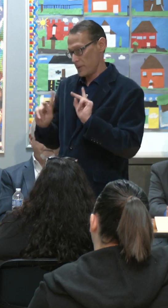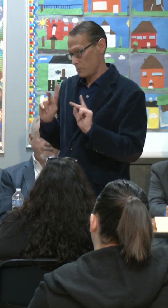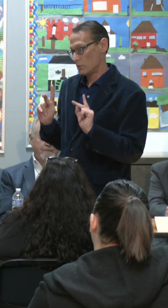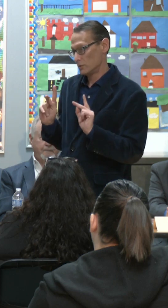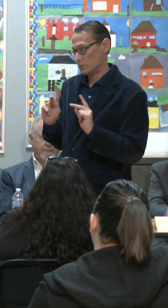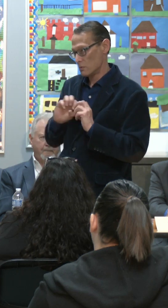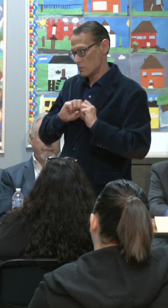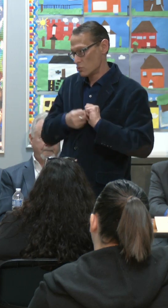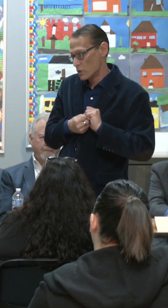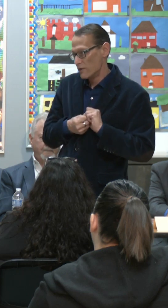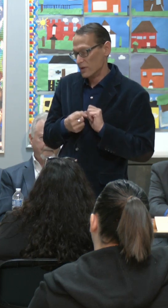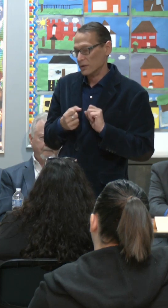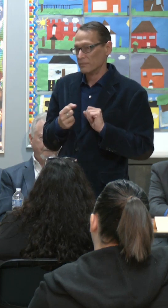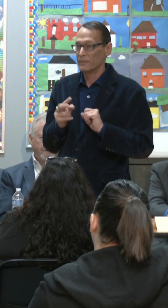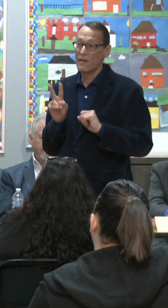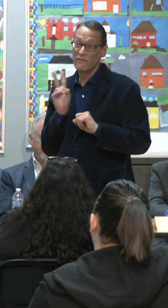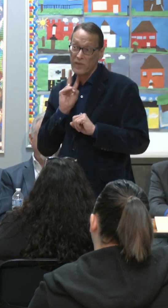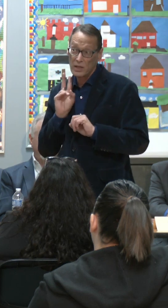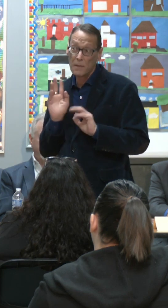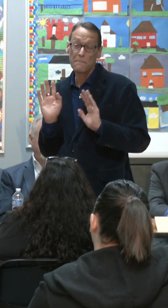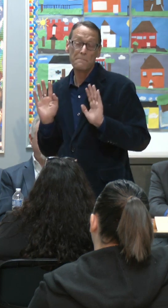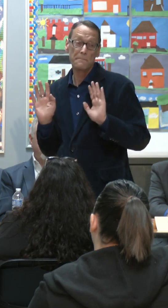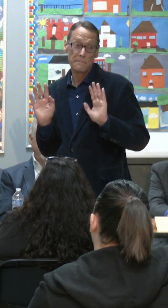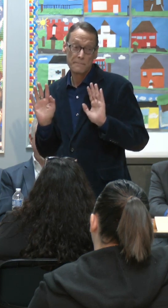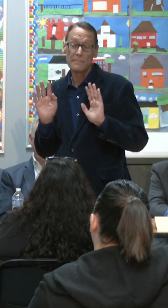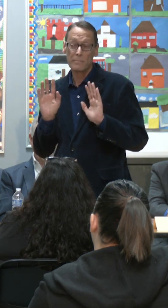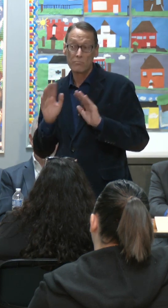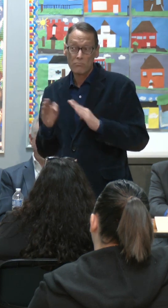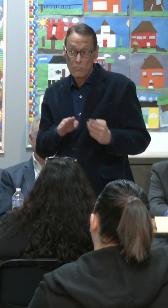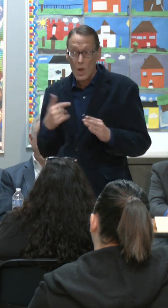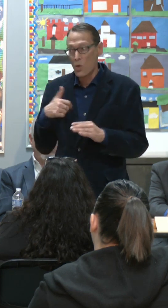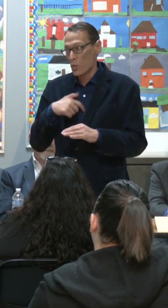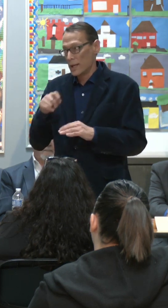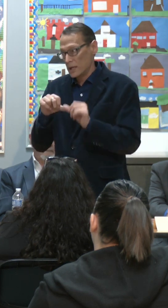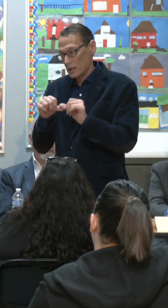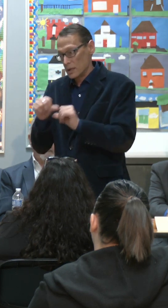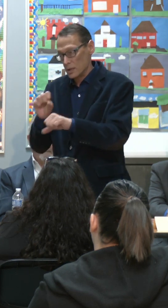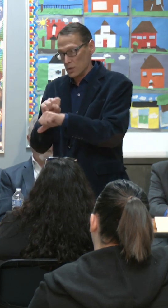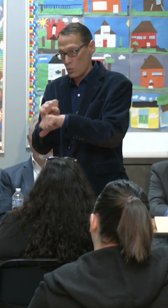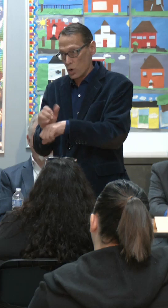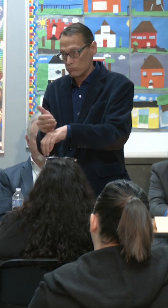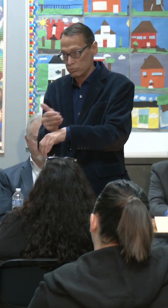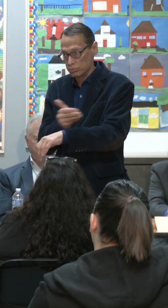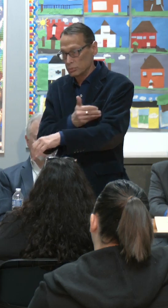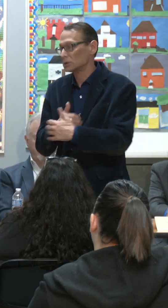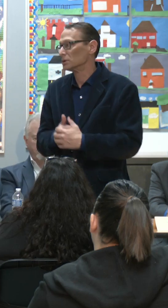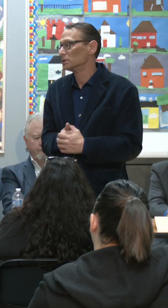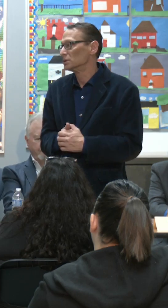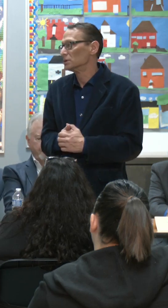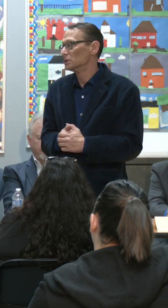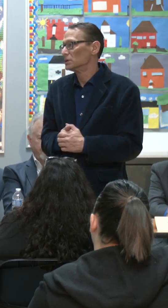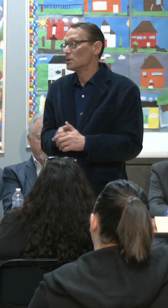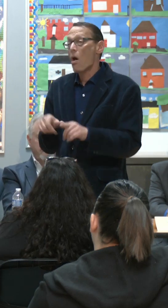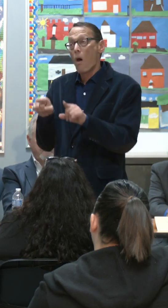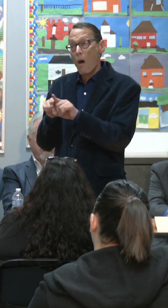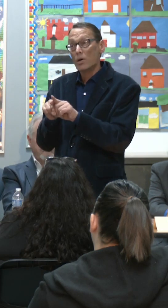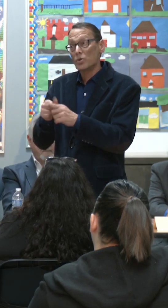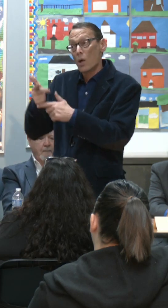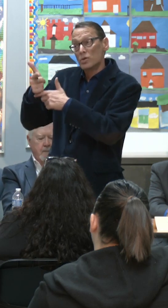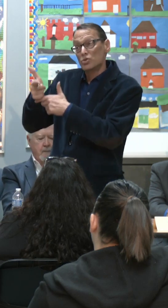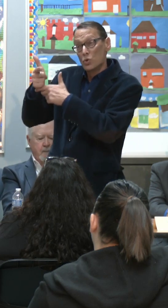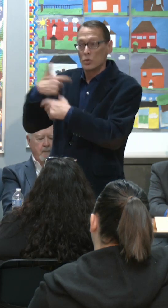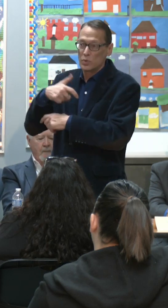slmpd.org/stats, and you can go up there, and when you go to that site, the reports that I'm reading right here, you have. I want you to